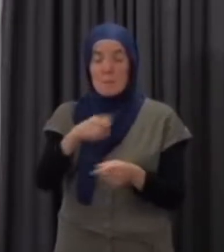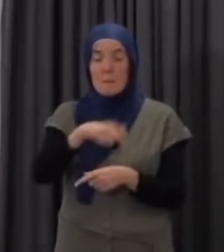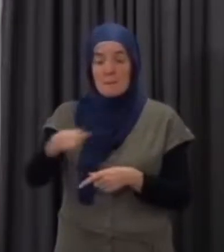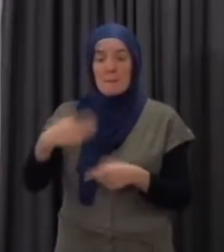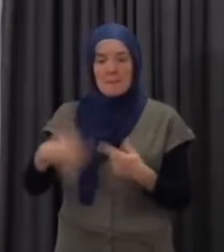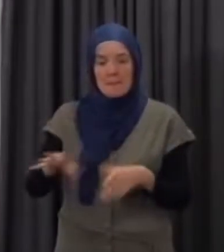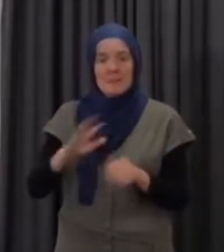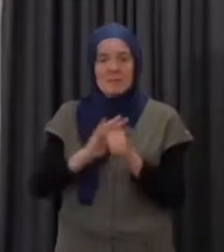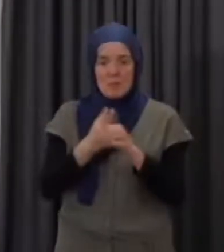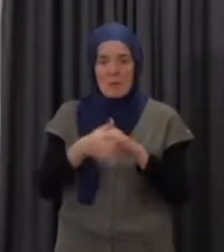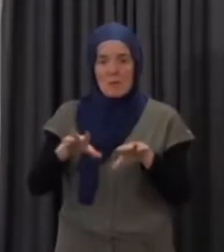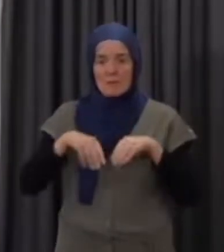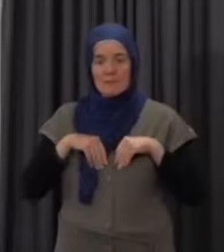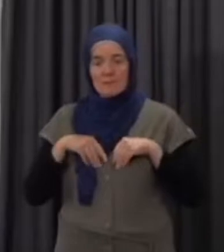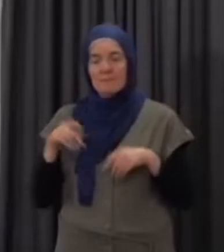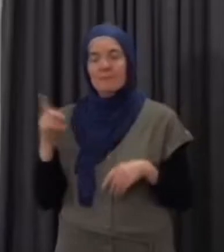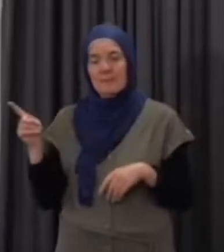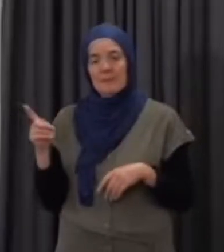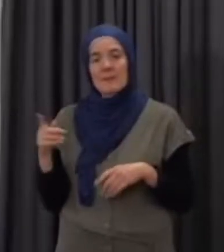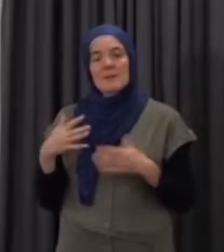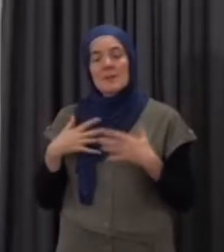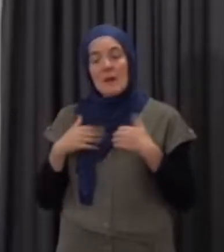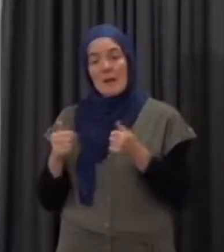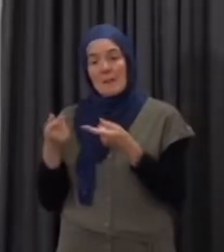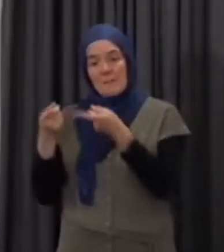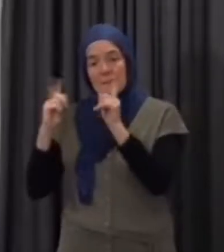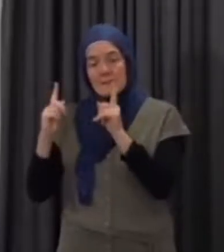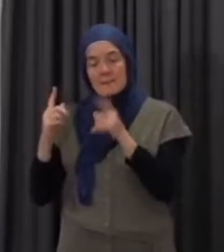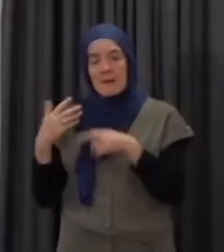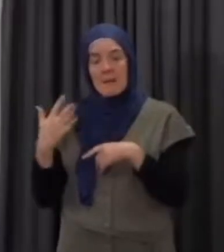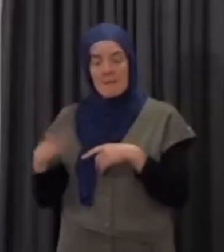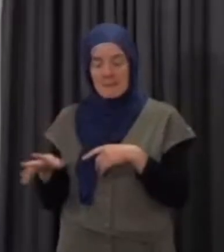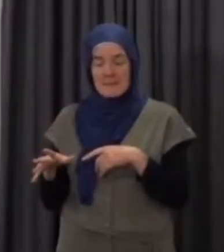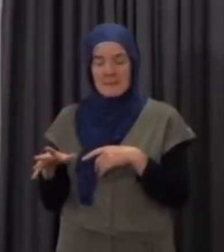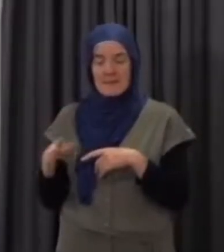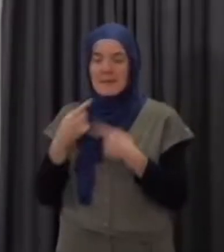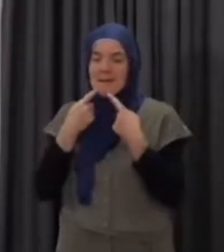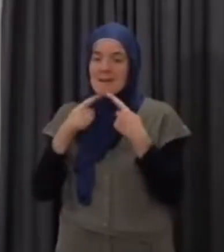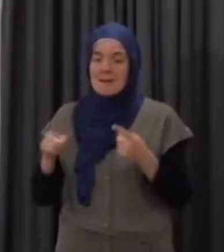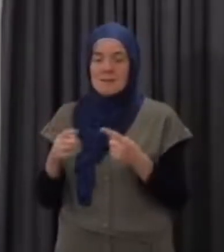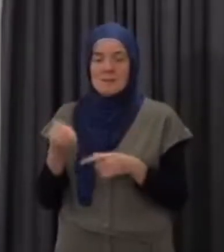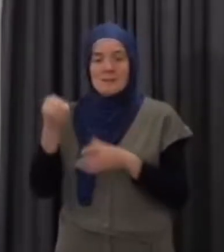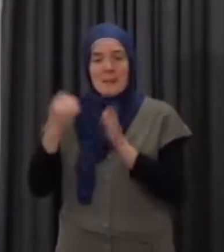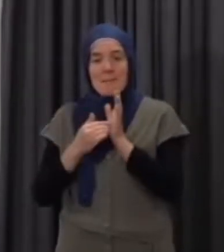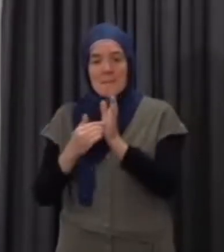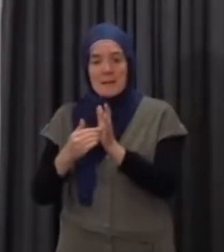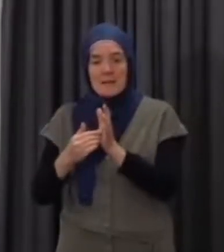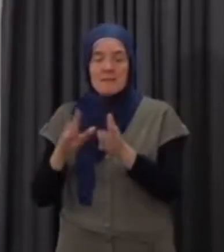announced £10 million for local boards to increase capacity in community-based services.